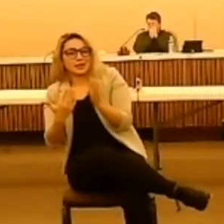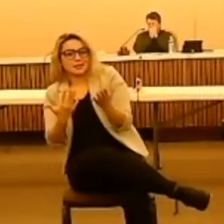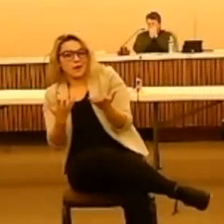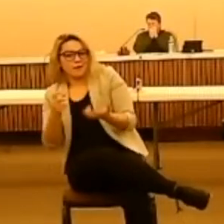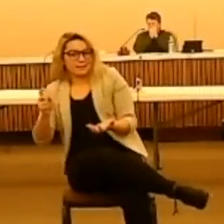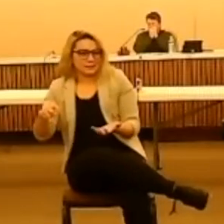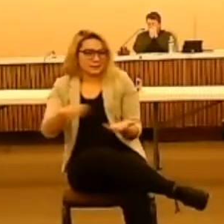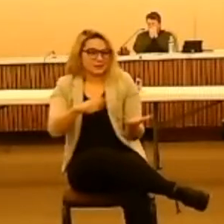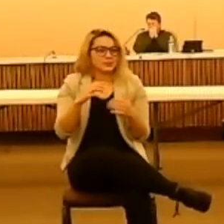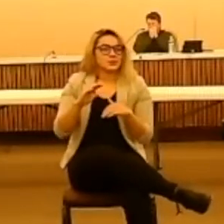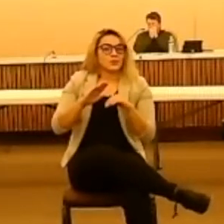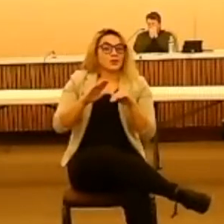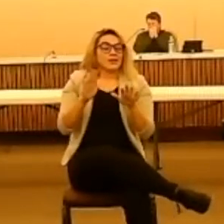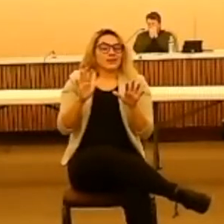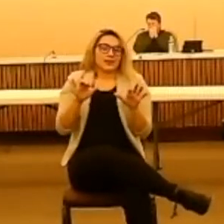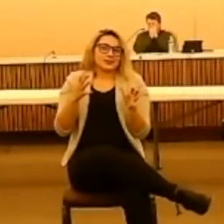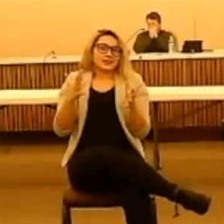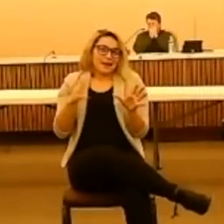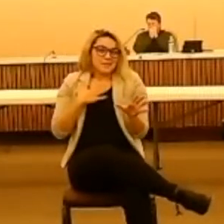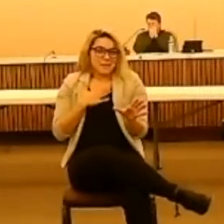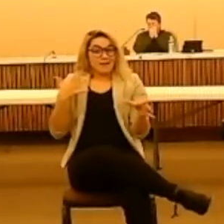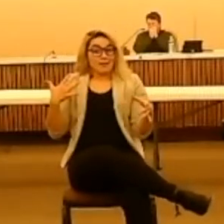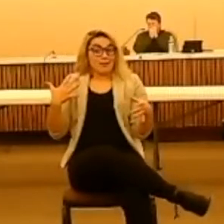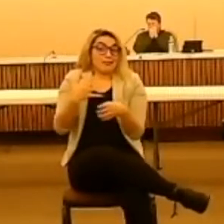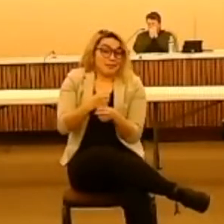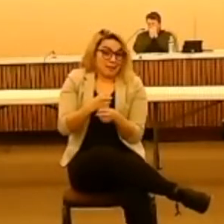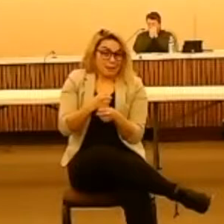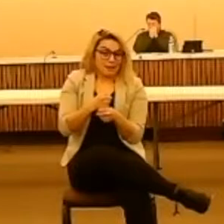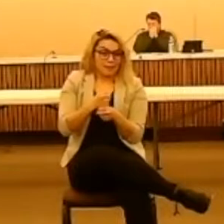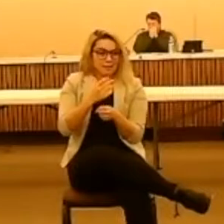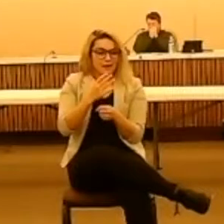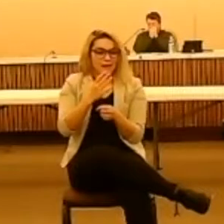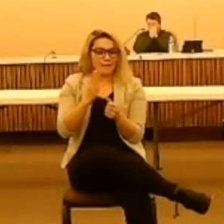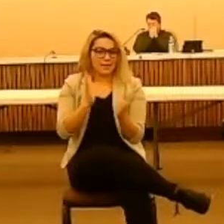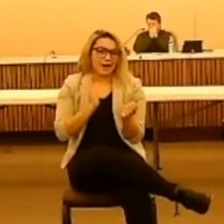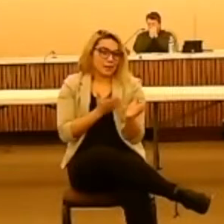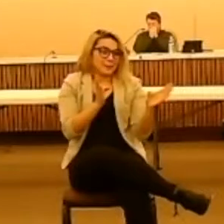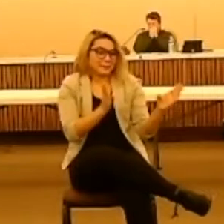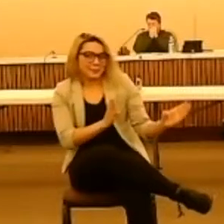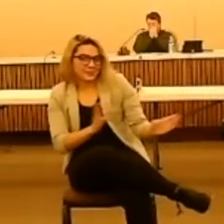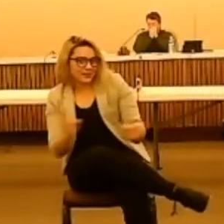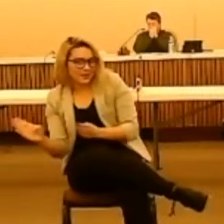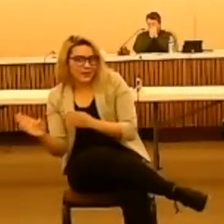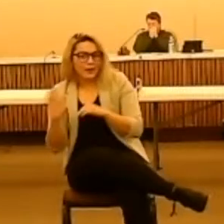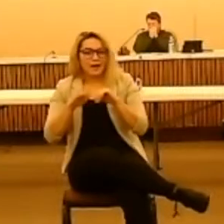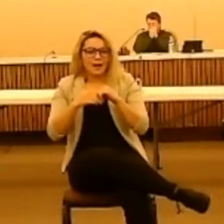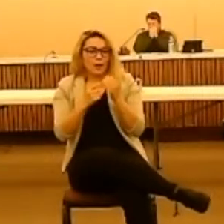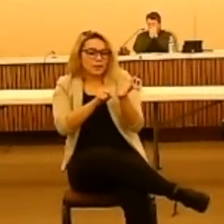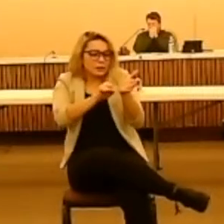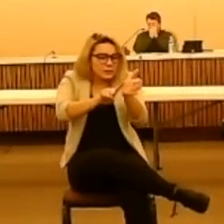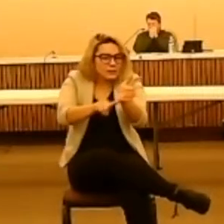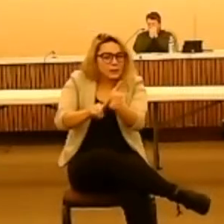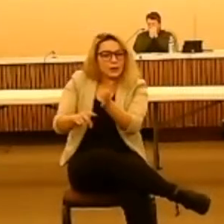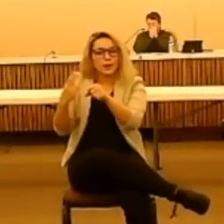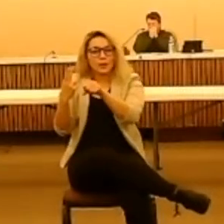to the PUD. There was a lot more analysis that went into that, and having to count existing units and use the GIS and really dig into the